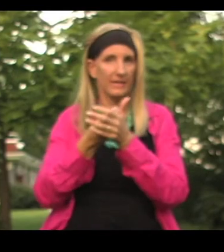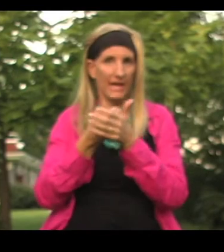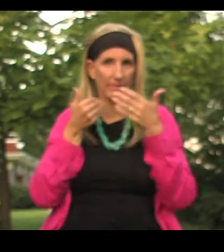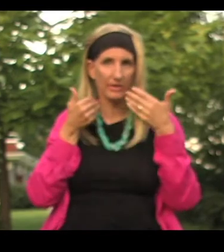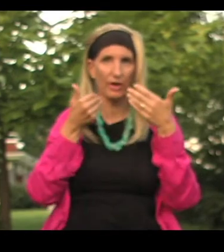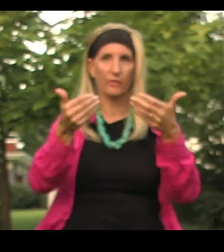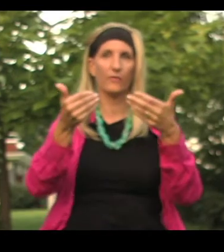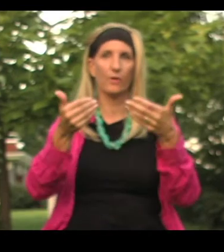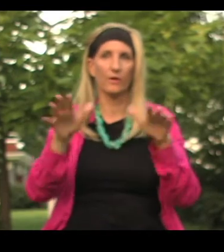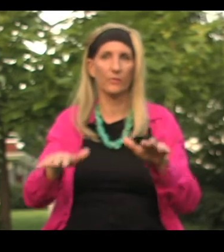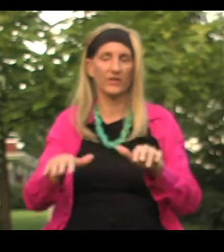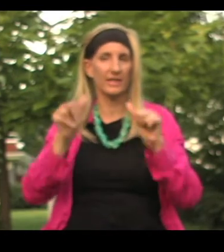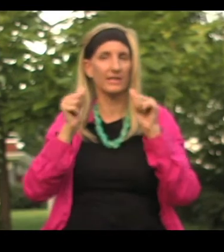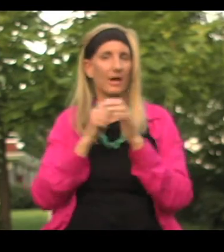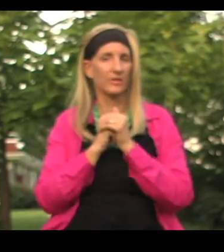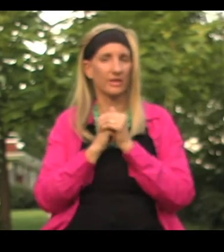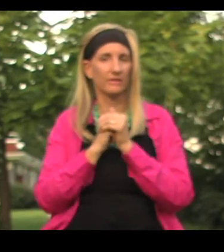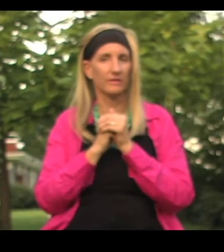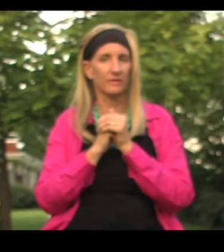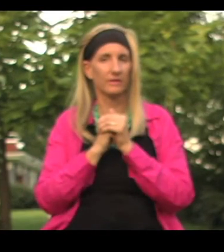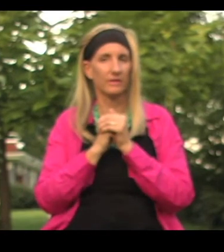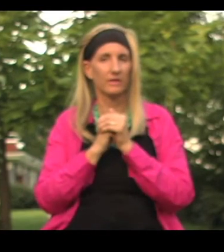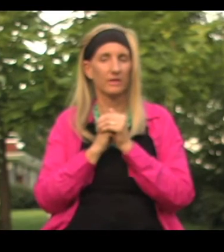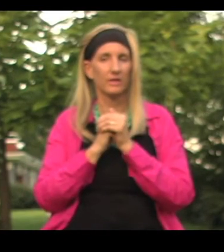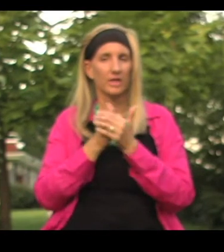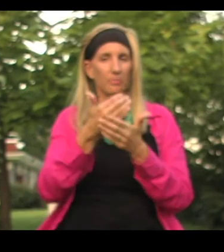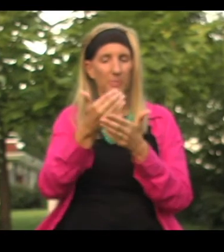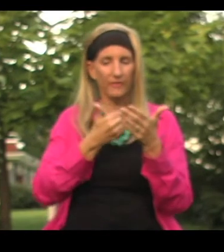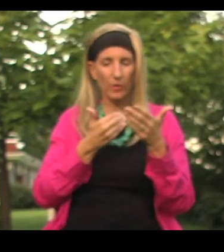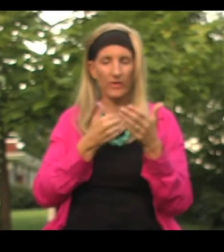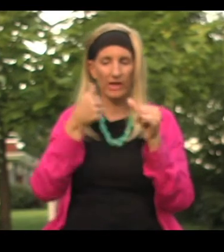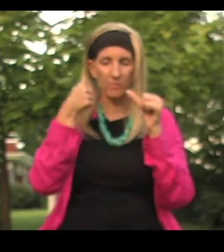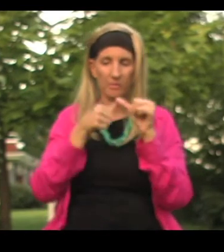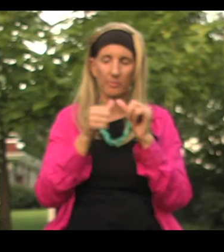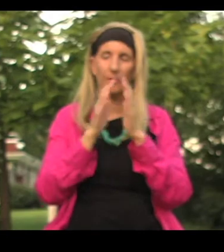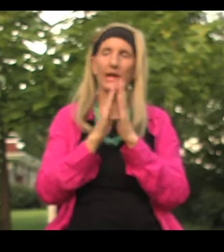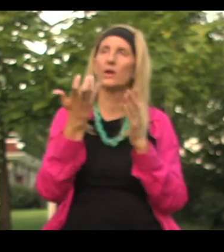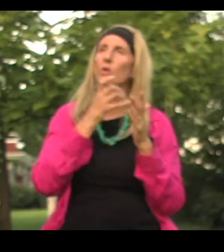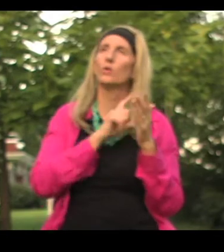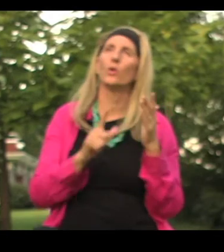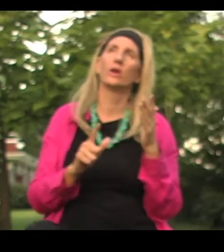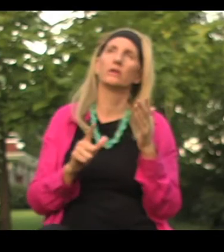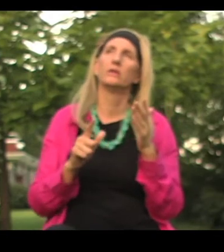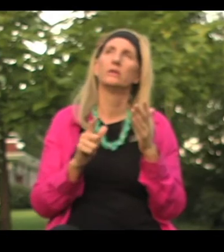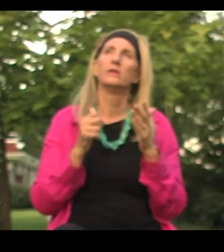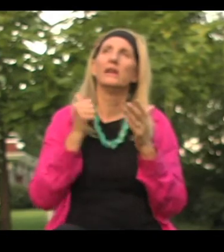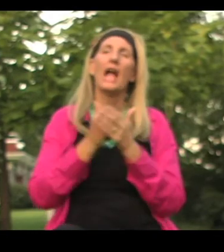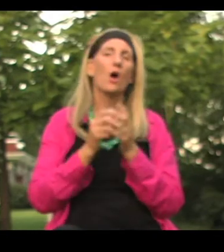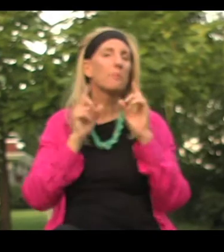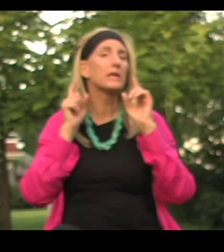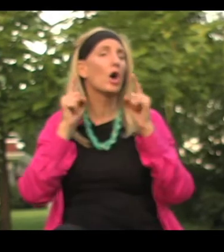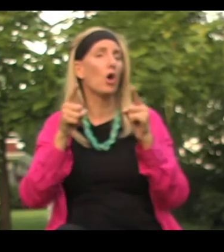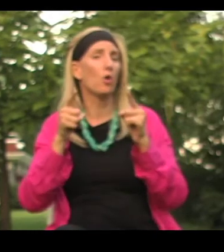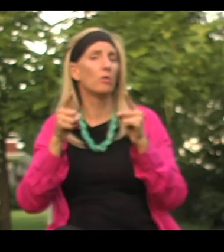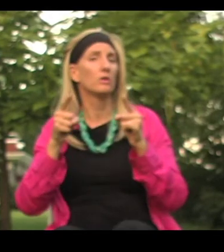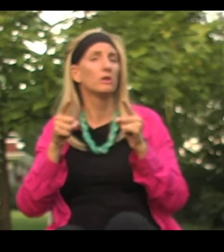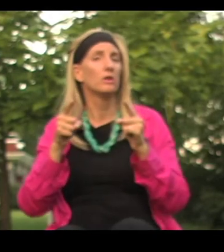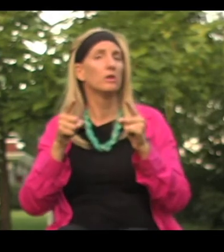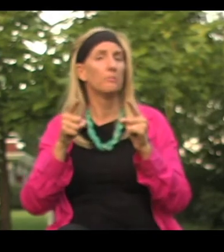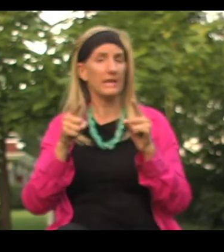able to go forward with the adoption. But before that, I remember praying, oh Lord, help me go, be